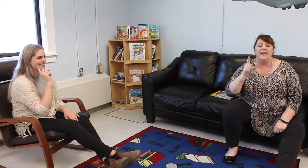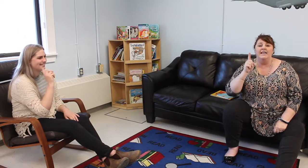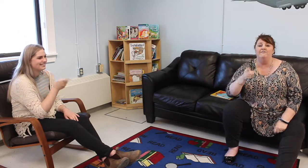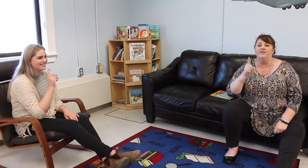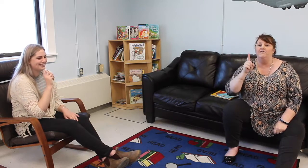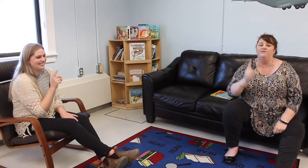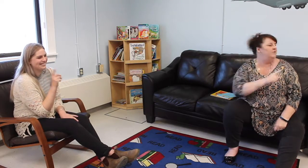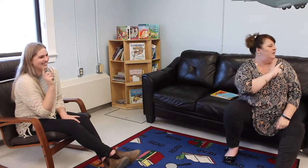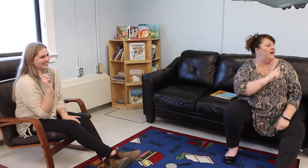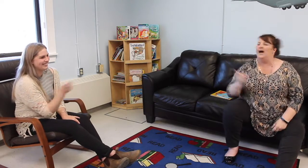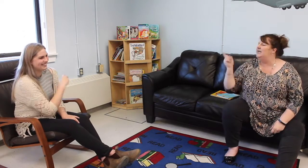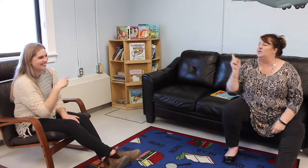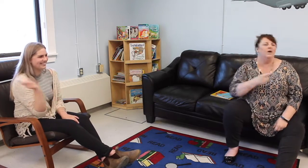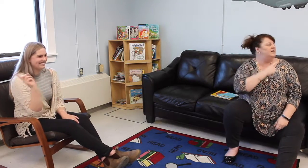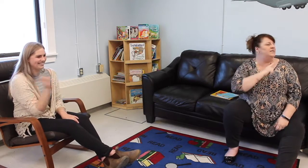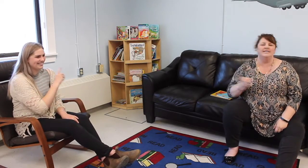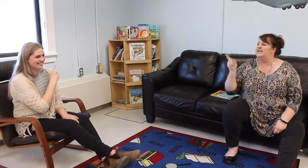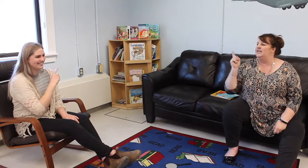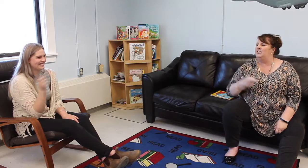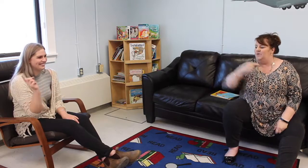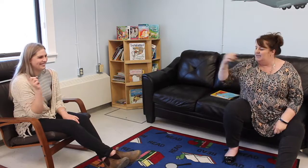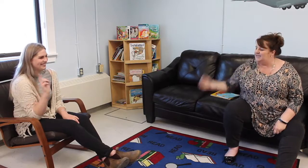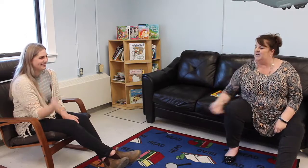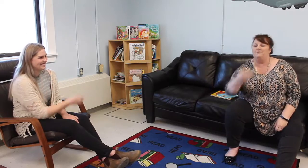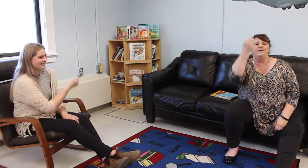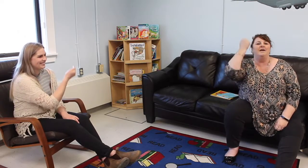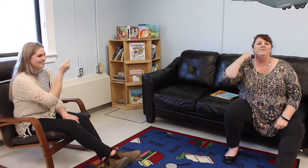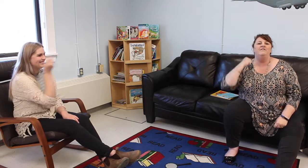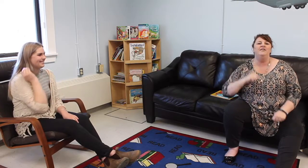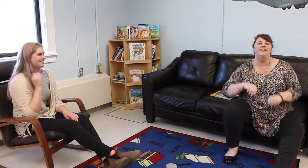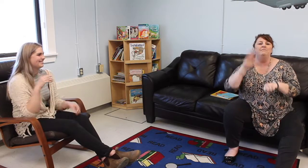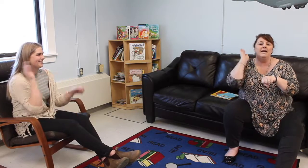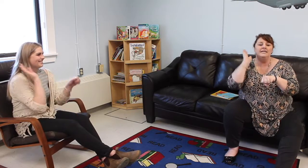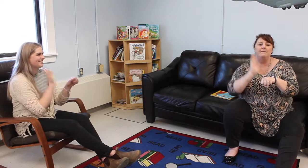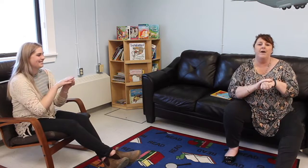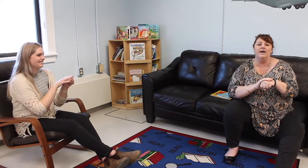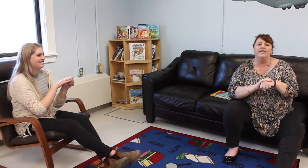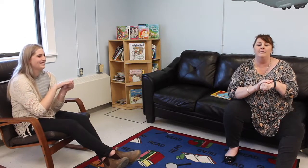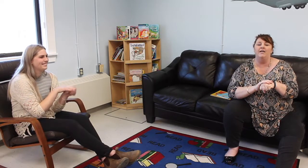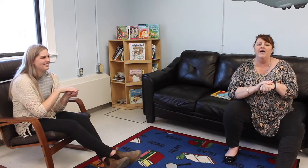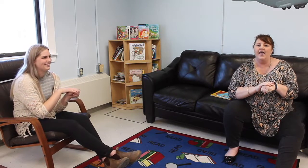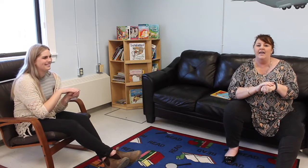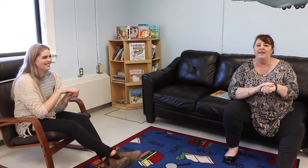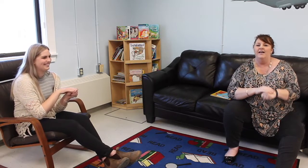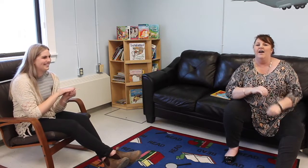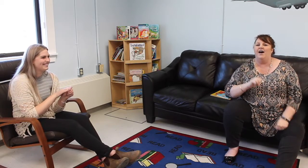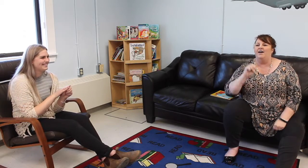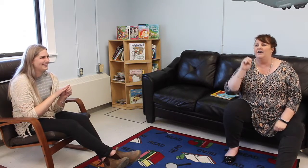bunny foo foo, I don't want to see you scooping up the field mice and bonking them on the head. I'll give